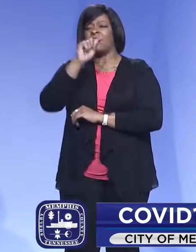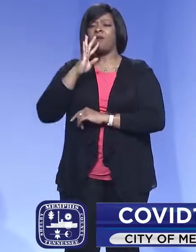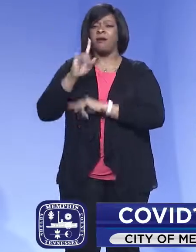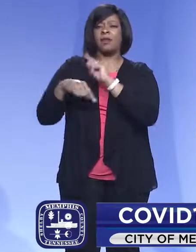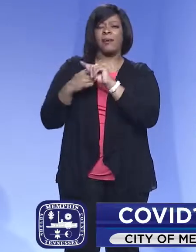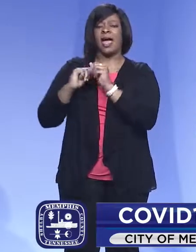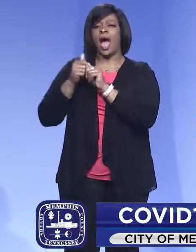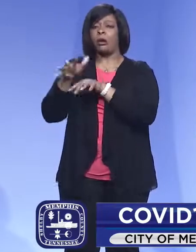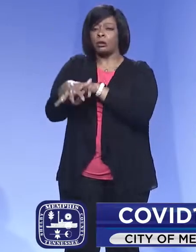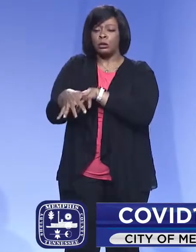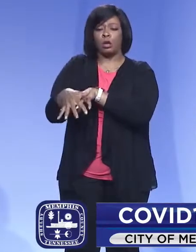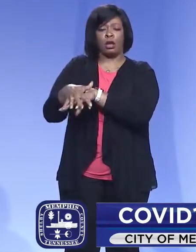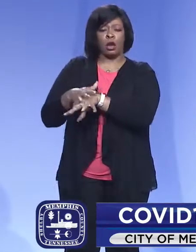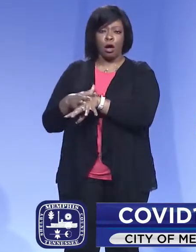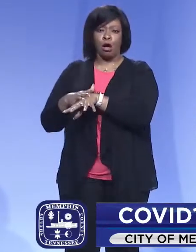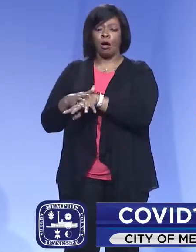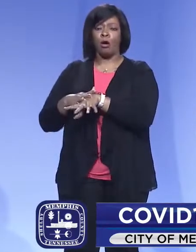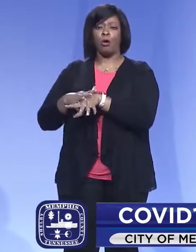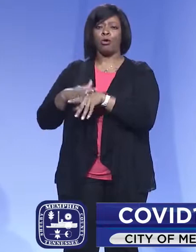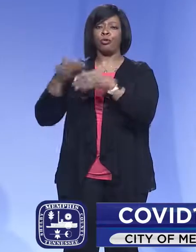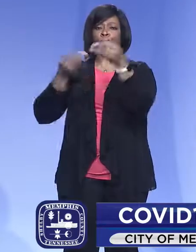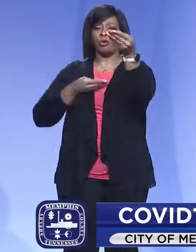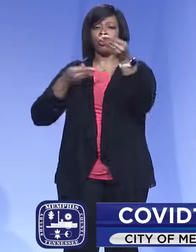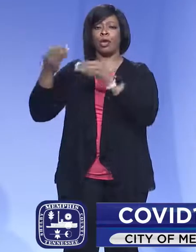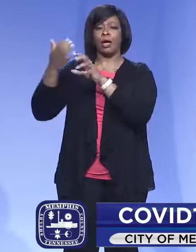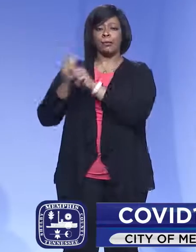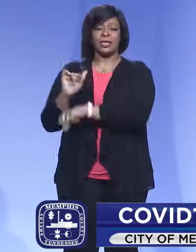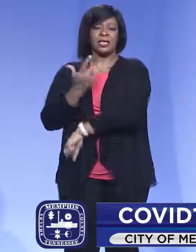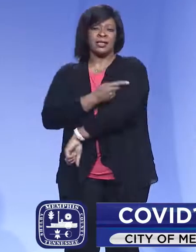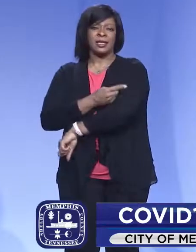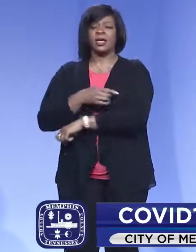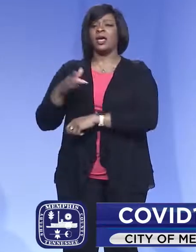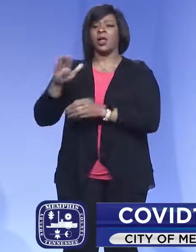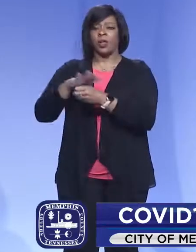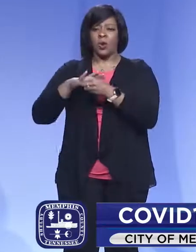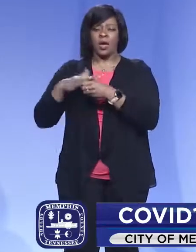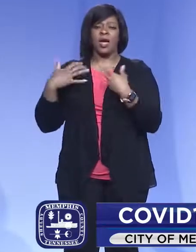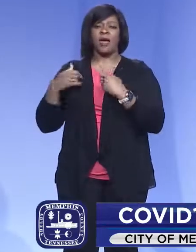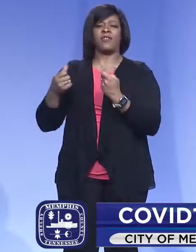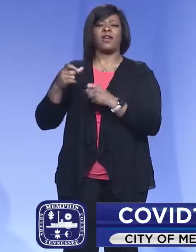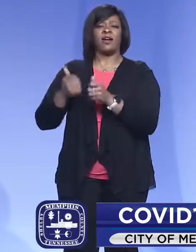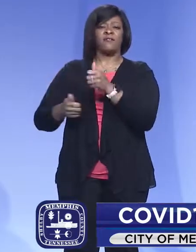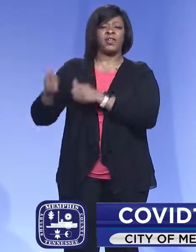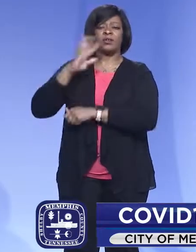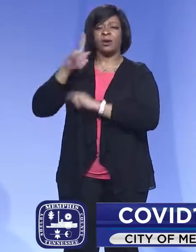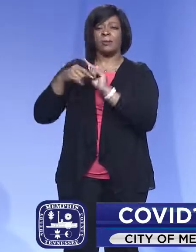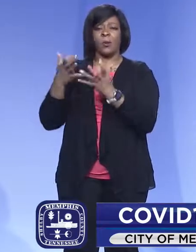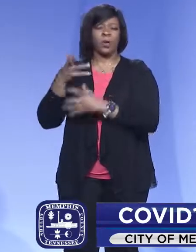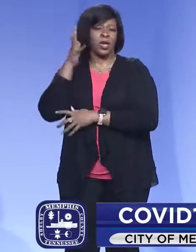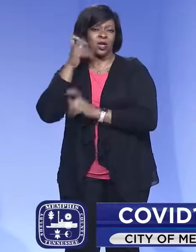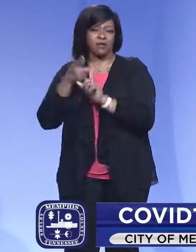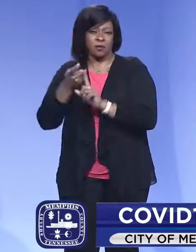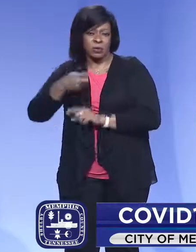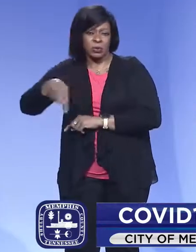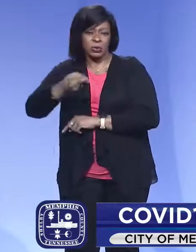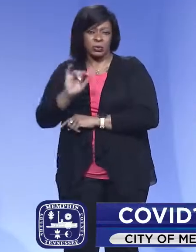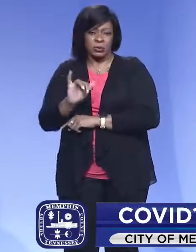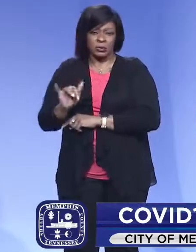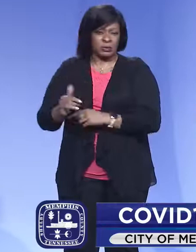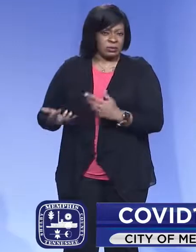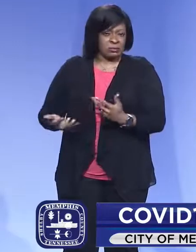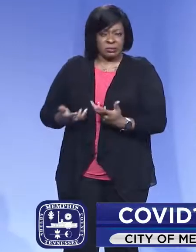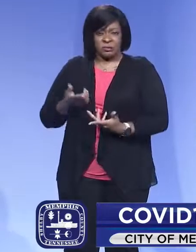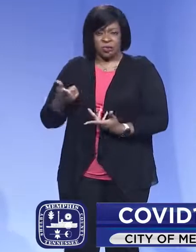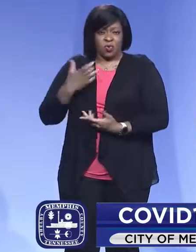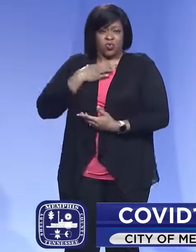how slow the rollout has been. Local health officials talking about it too. I just want to hear from you guys too. Do